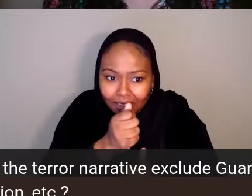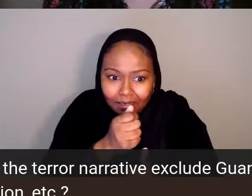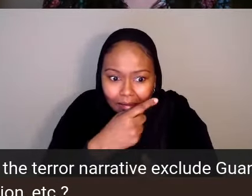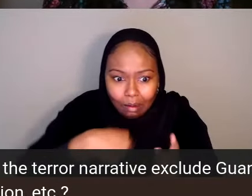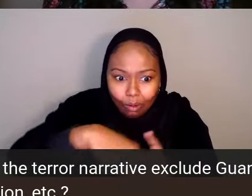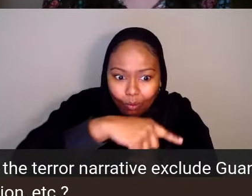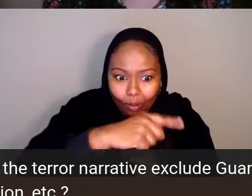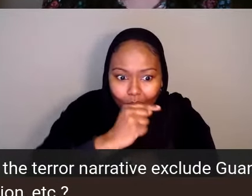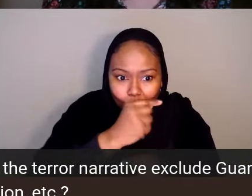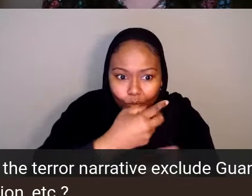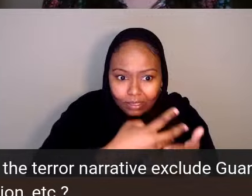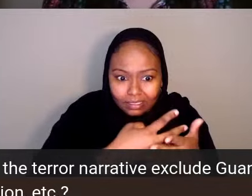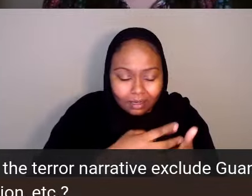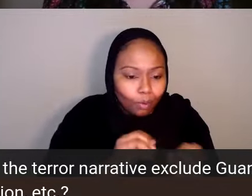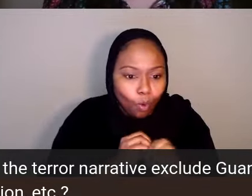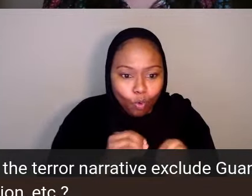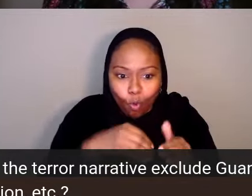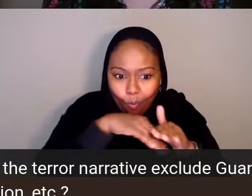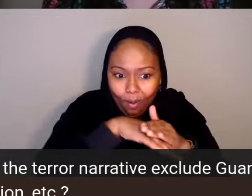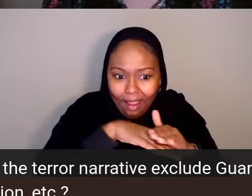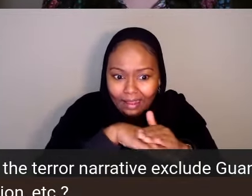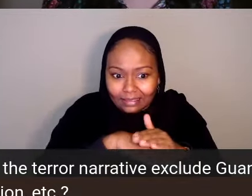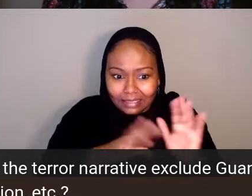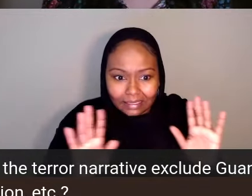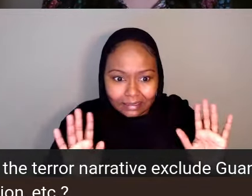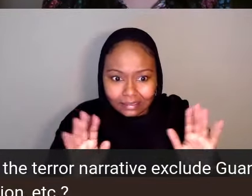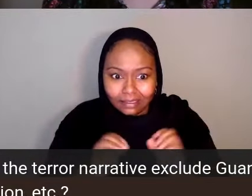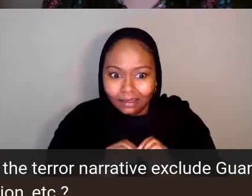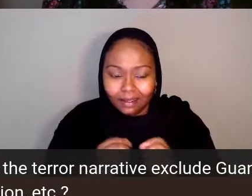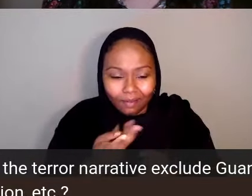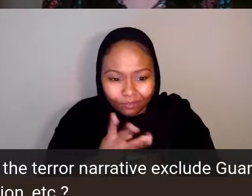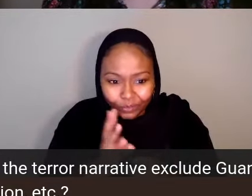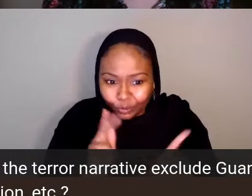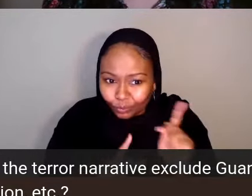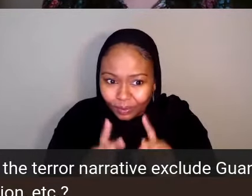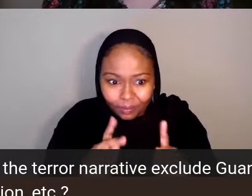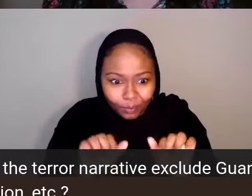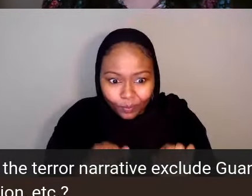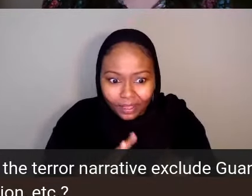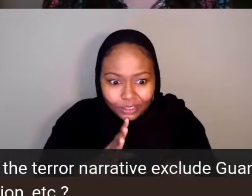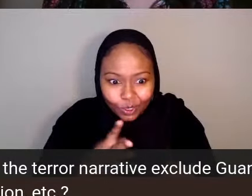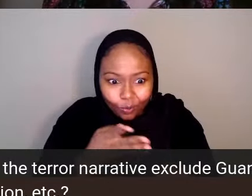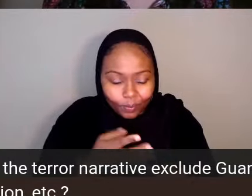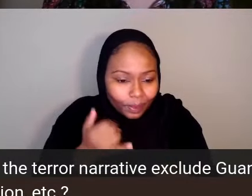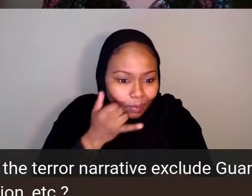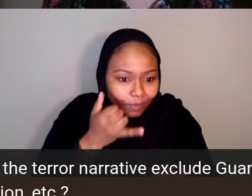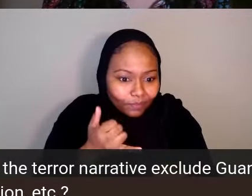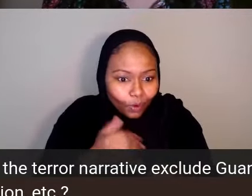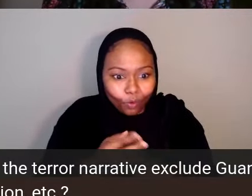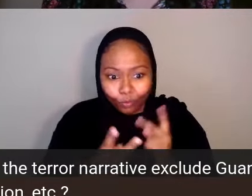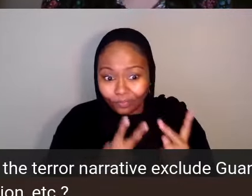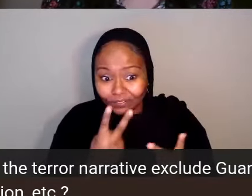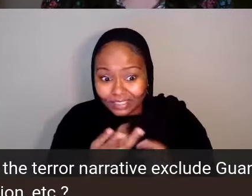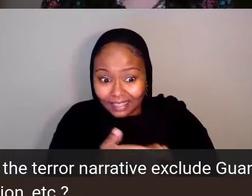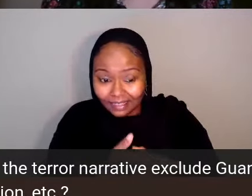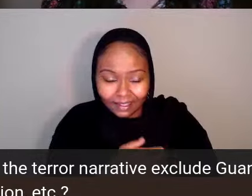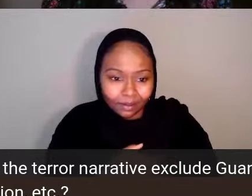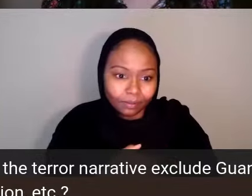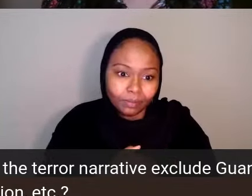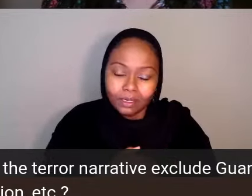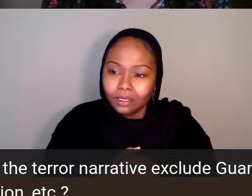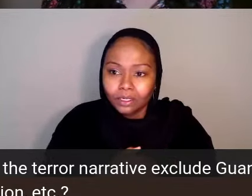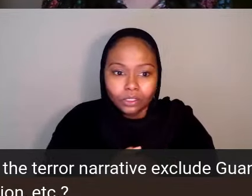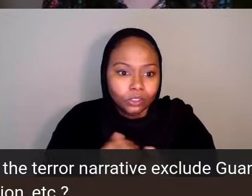to the men at Guantanamo. Very few people can speak to them on the phone to visit them. So much information